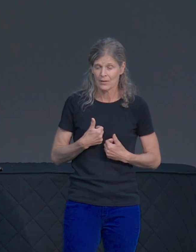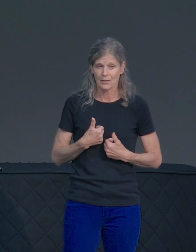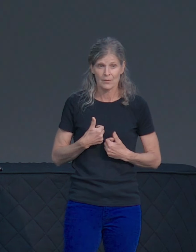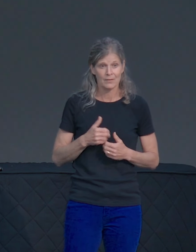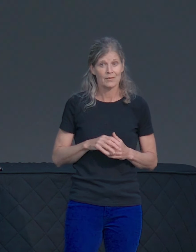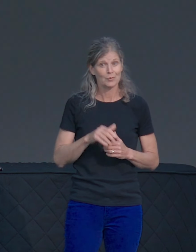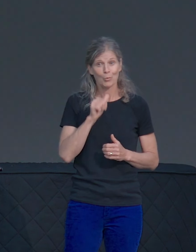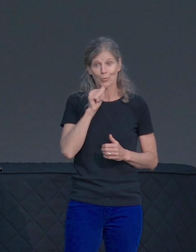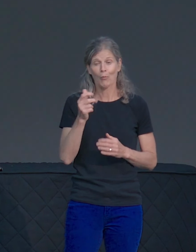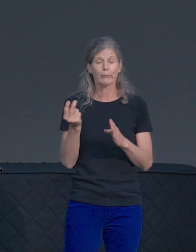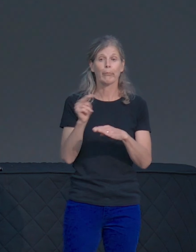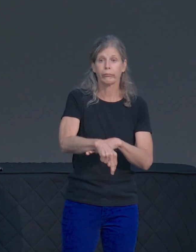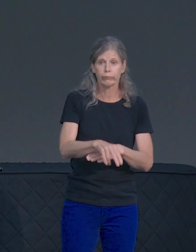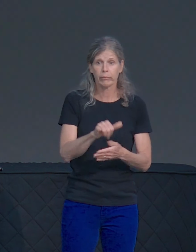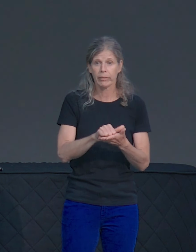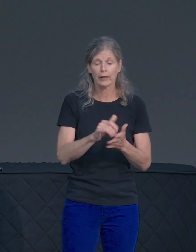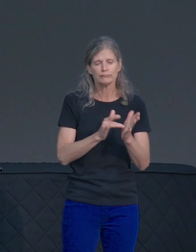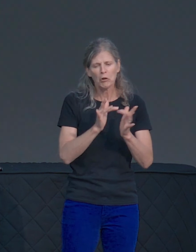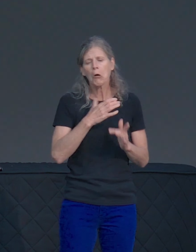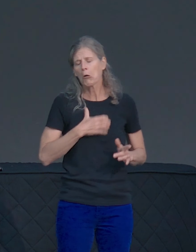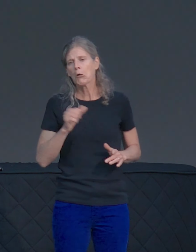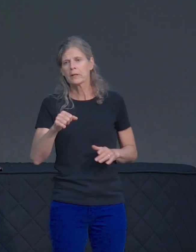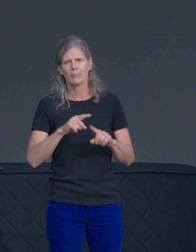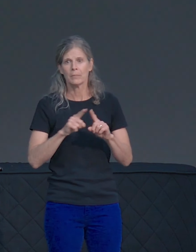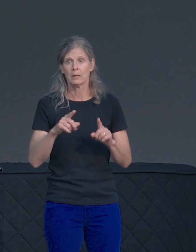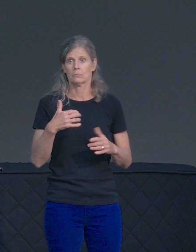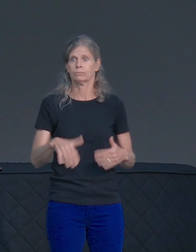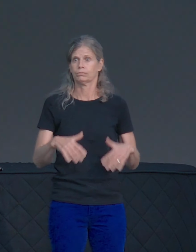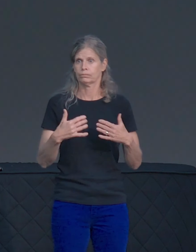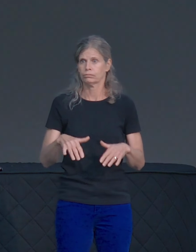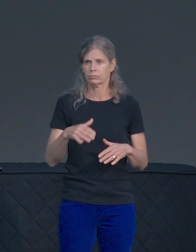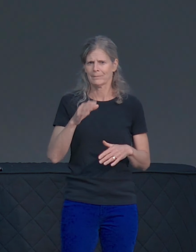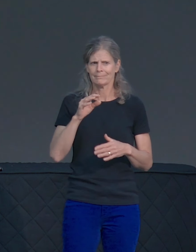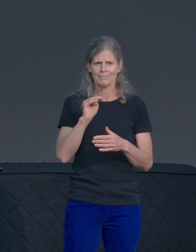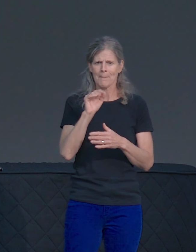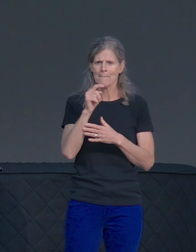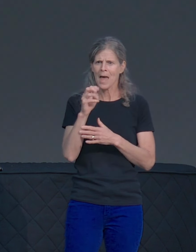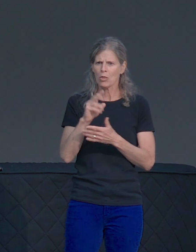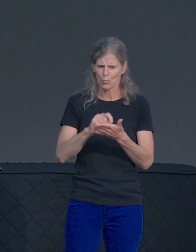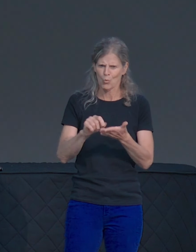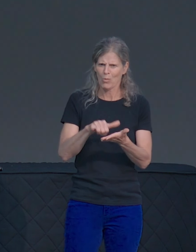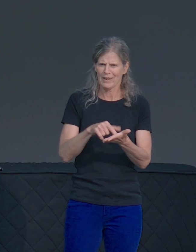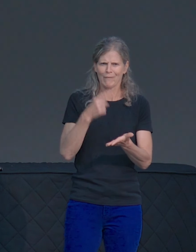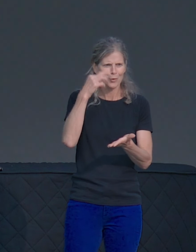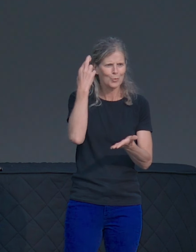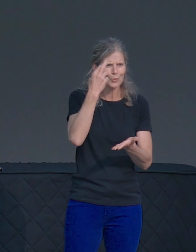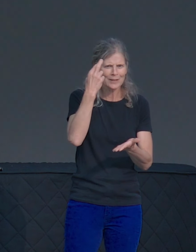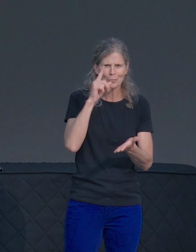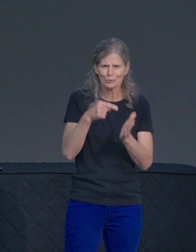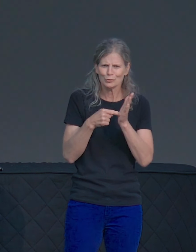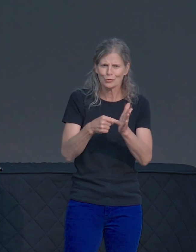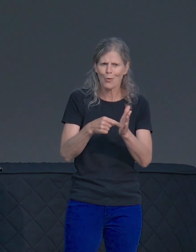brush over the fact that Jesus is hungry. Matthew includes that here for a reason, because it reveals the humanity of